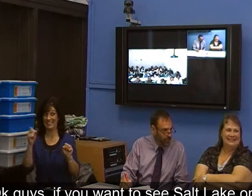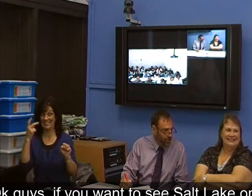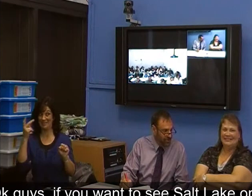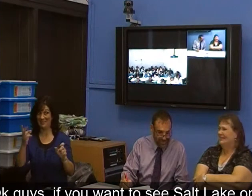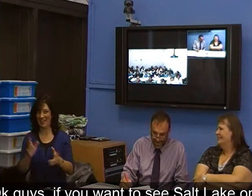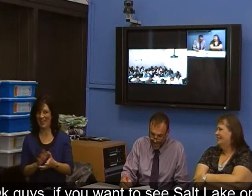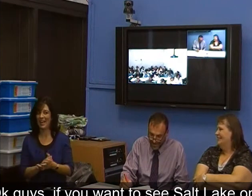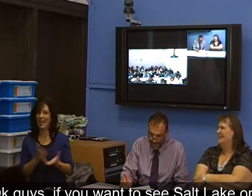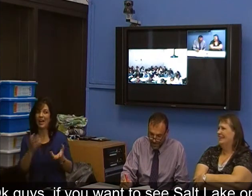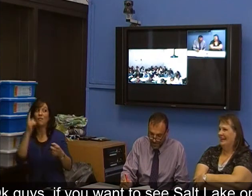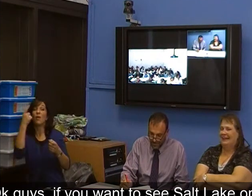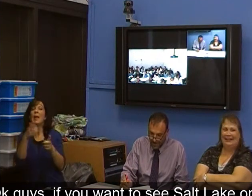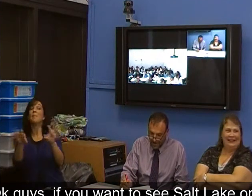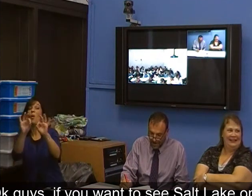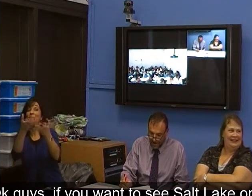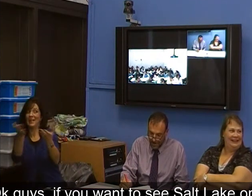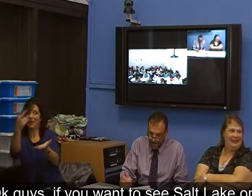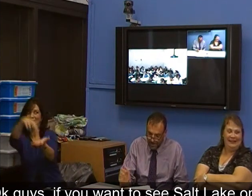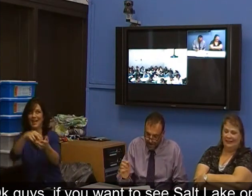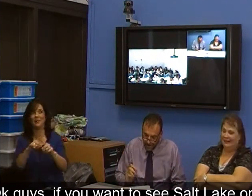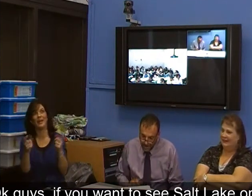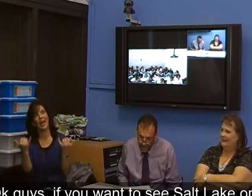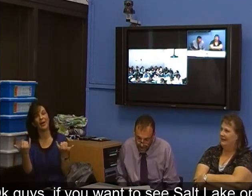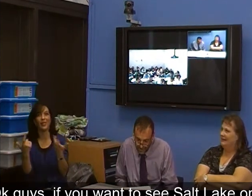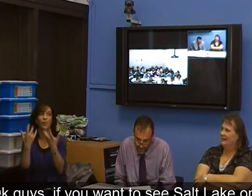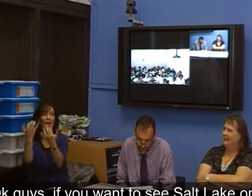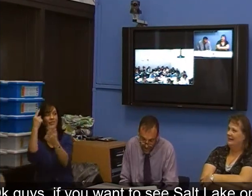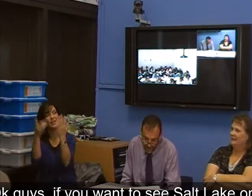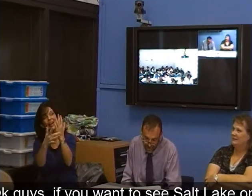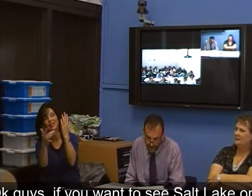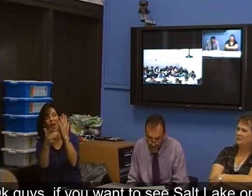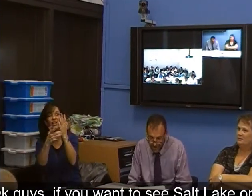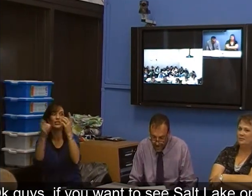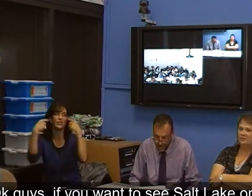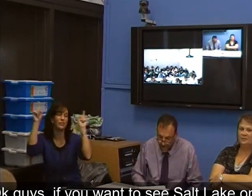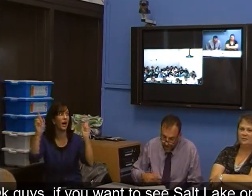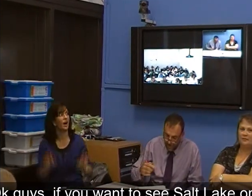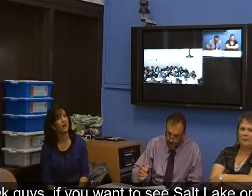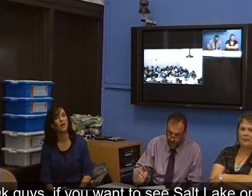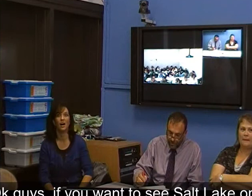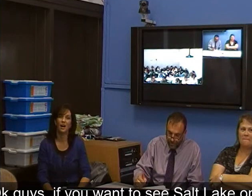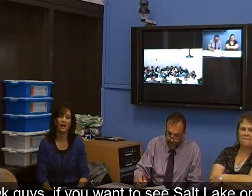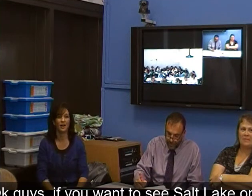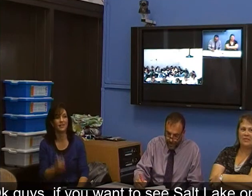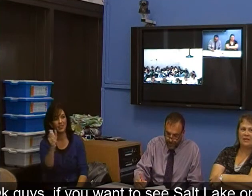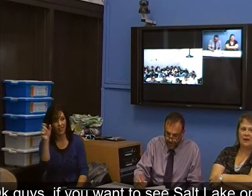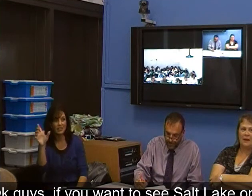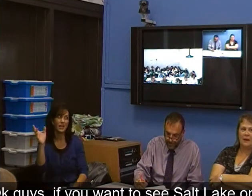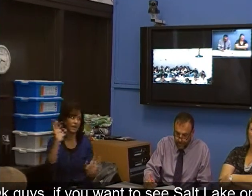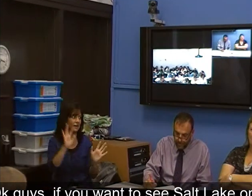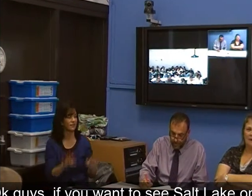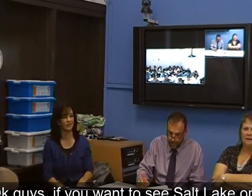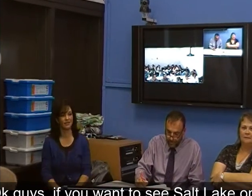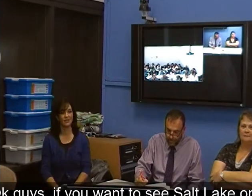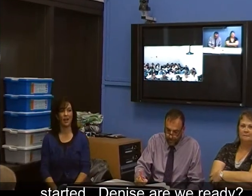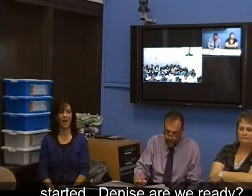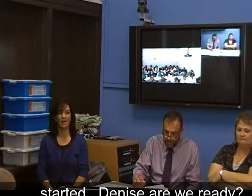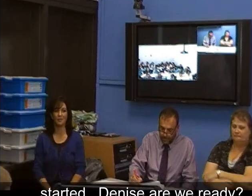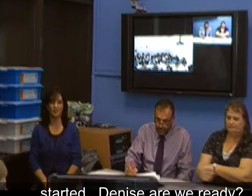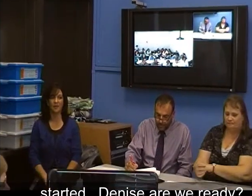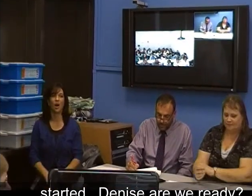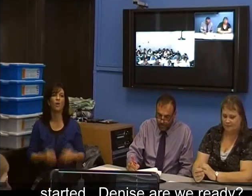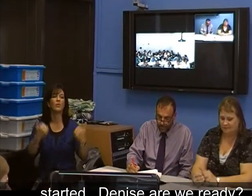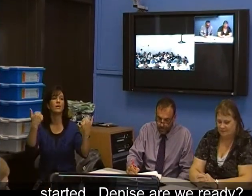Okay, Denise, if you want to put Salt Lake all on the screen, just Salt Lake alone, I think we can get